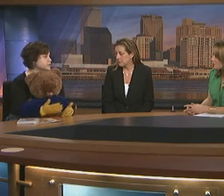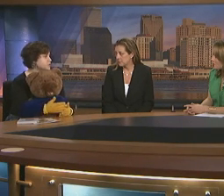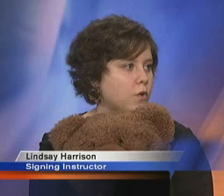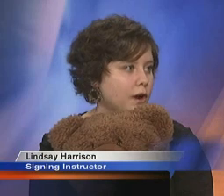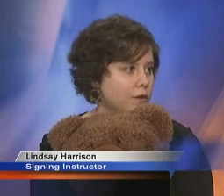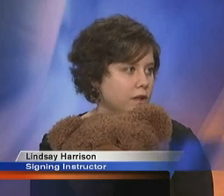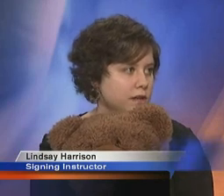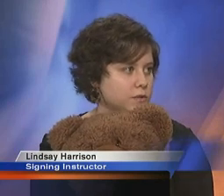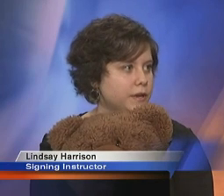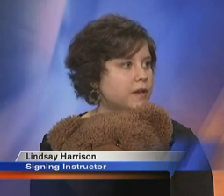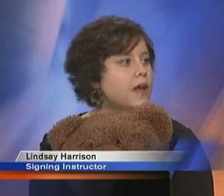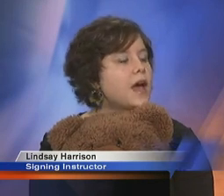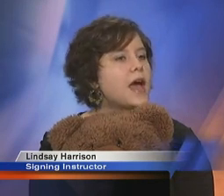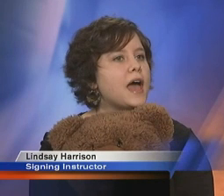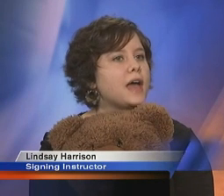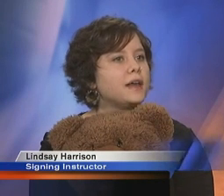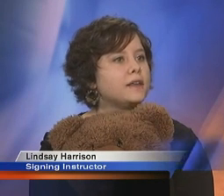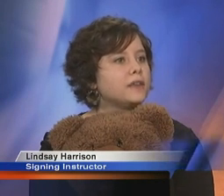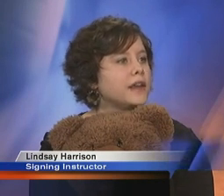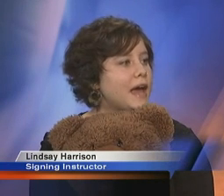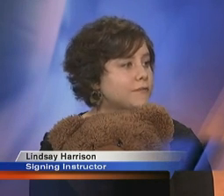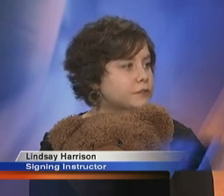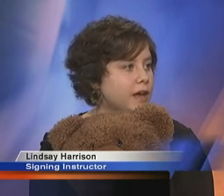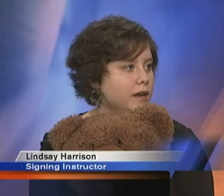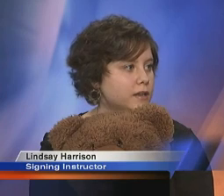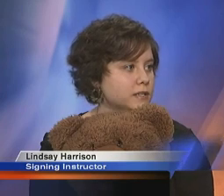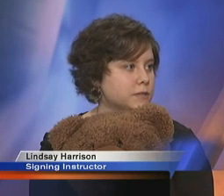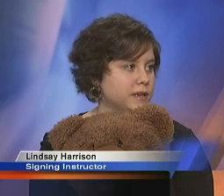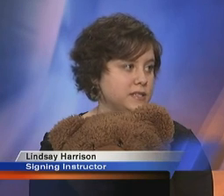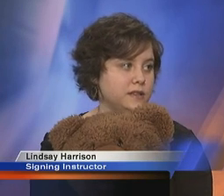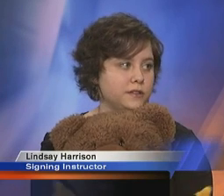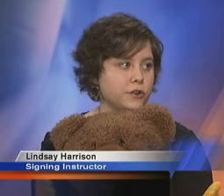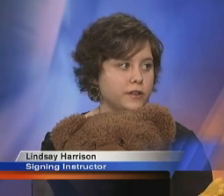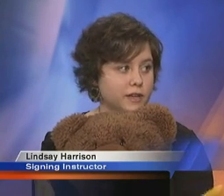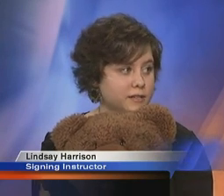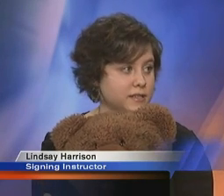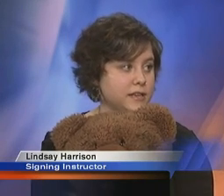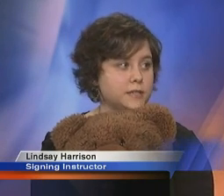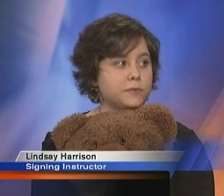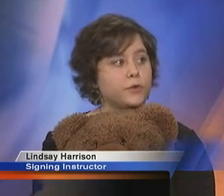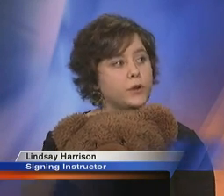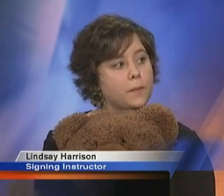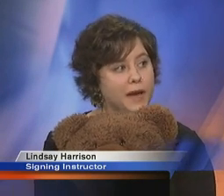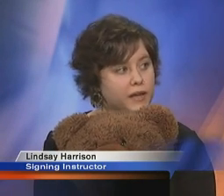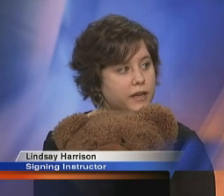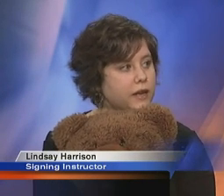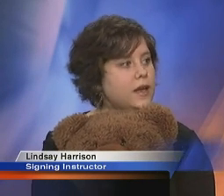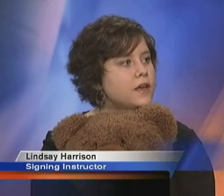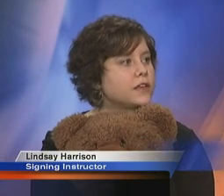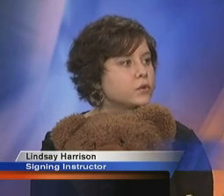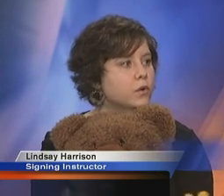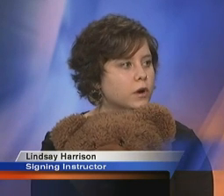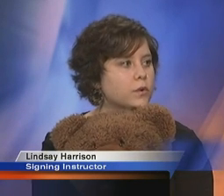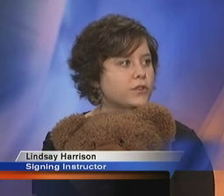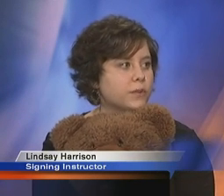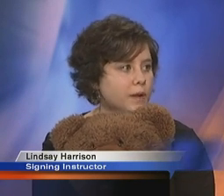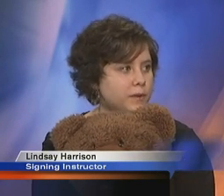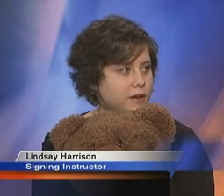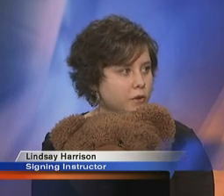it's a 1-hour class a week, and then after that it's expected that during the next 6 days before you come back again that you will work with your baby at